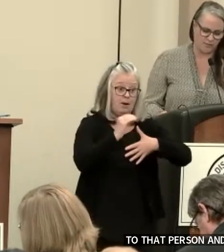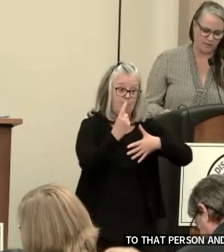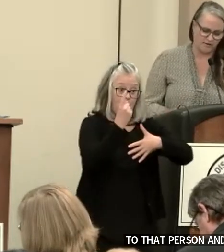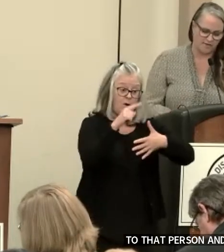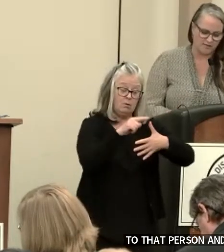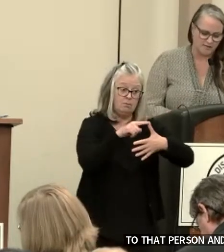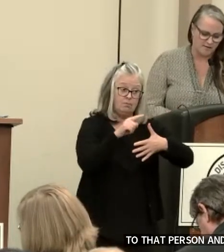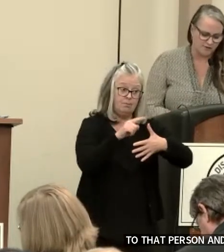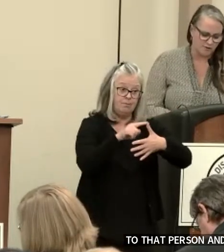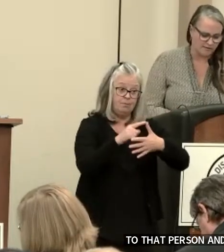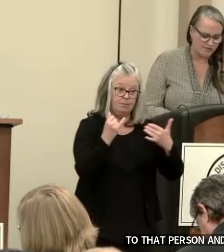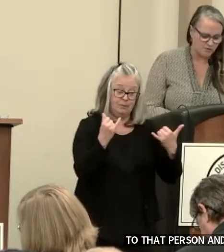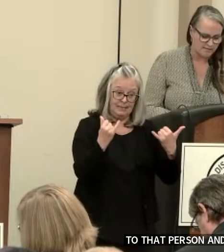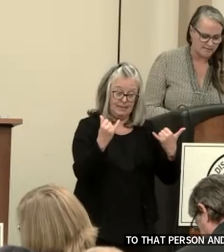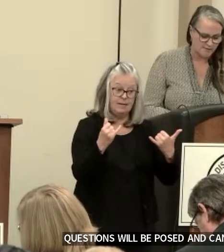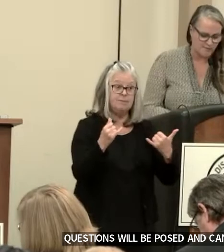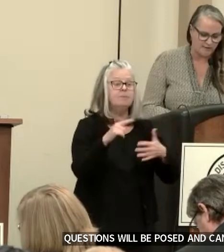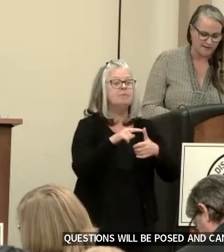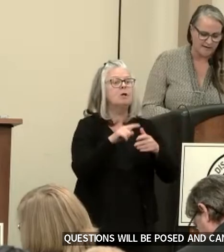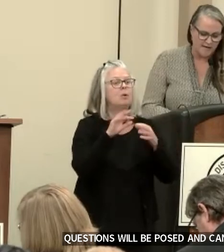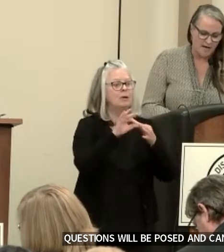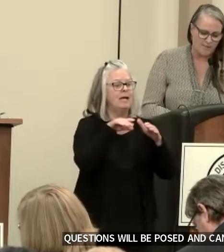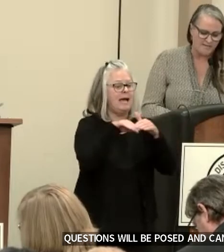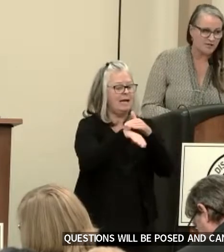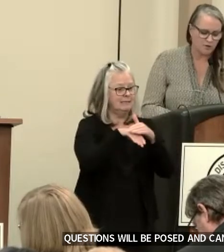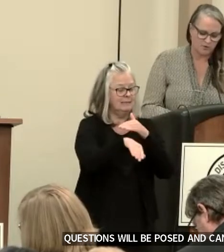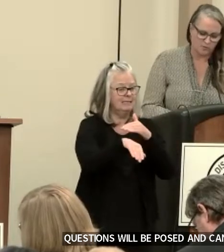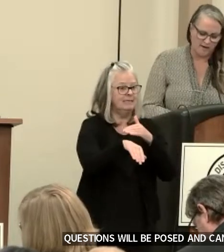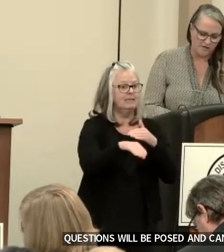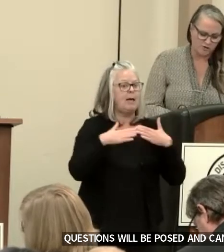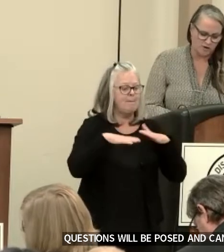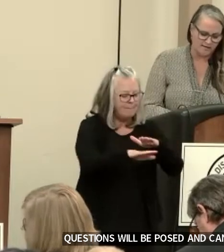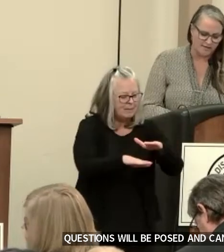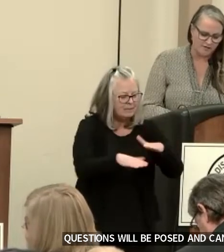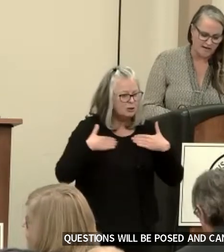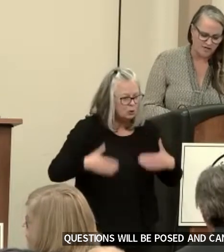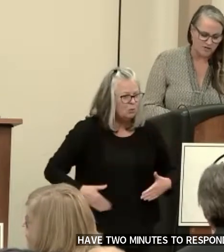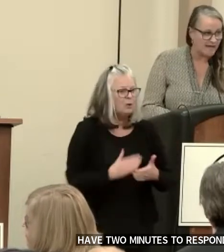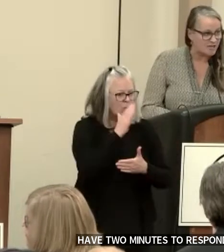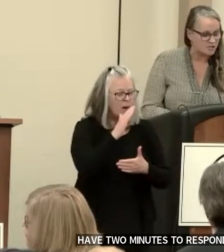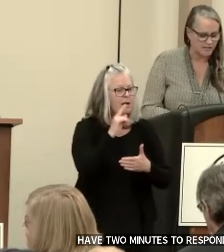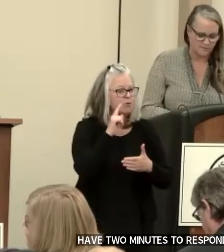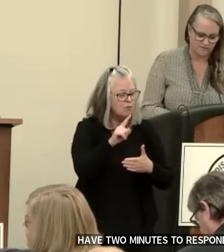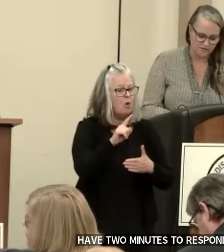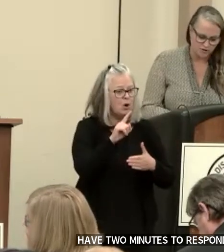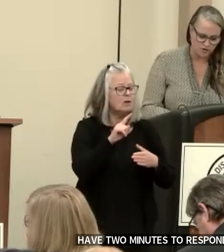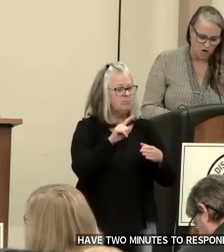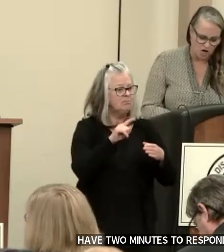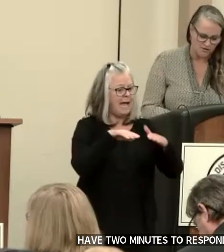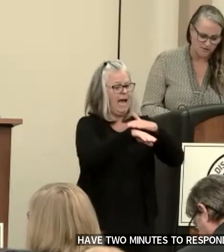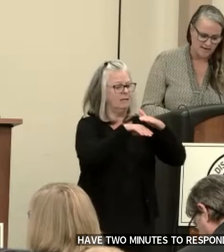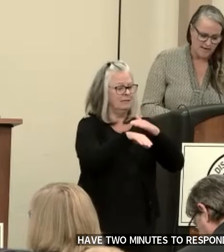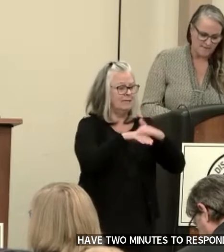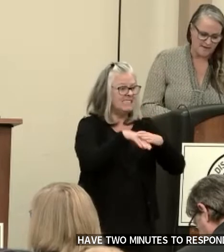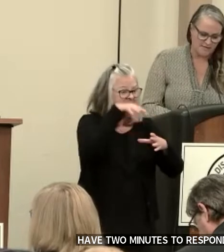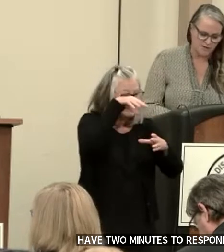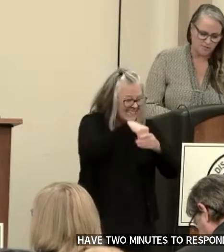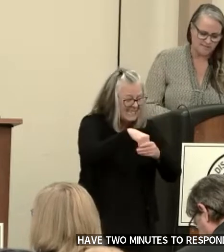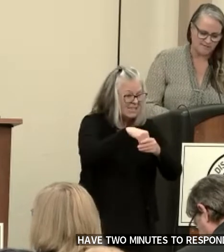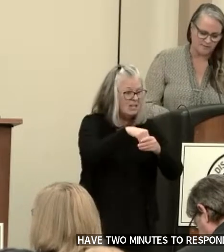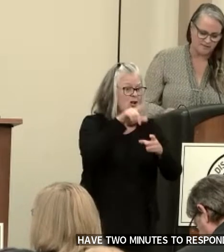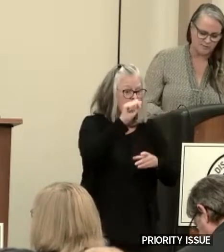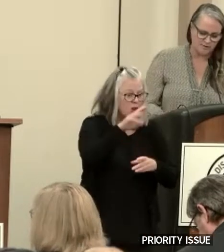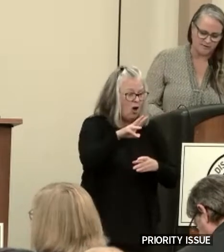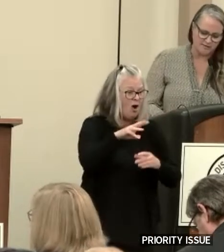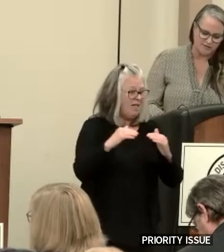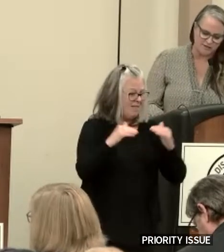issue that we will cover this afternoon relates to accessibility, a basic human right enshrined in international, national, and provincial laws. The Manitobans